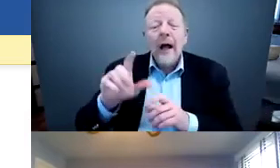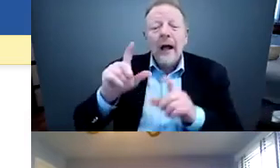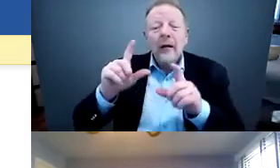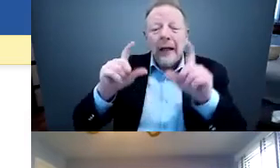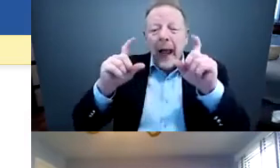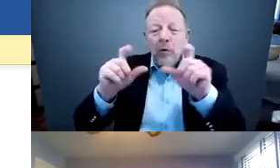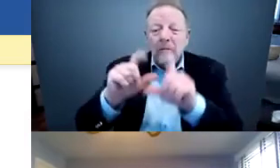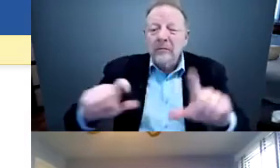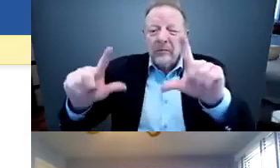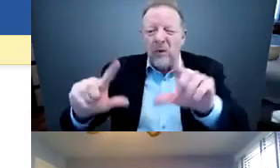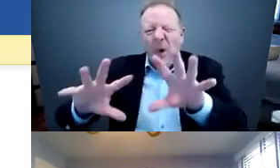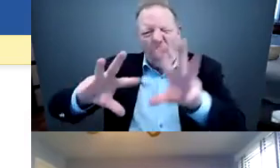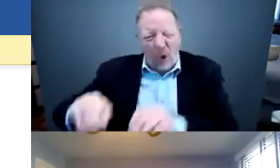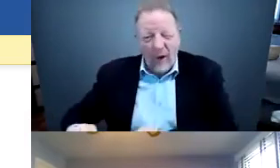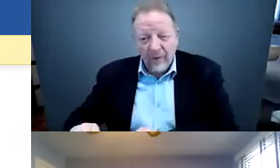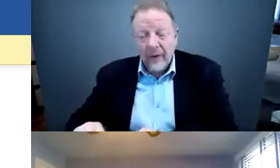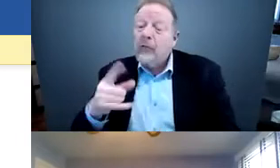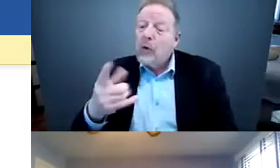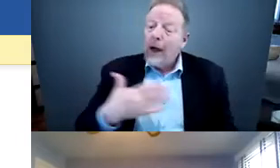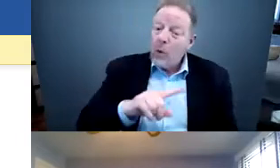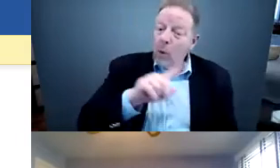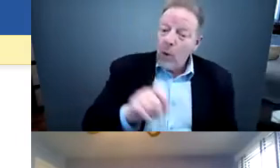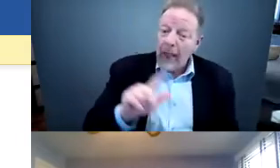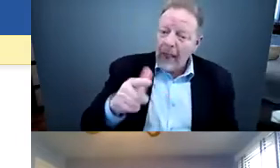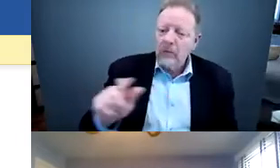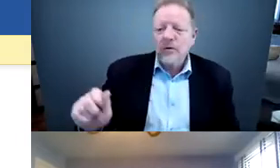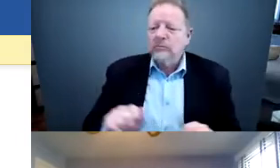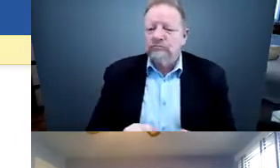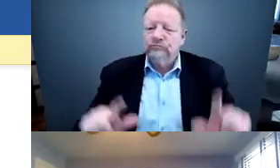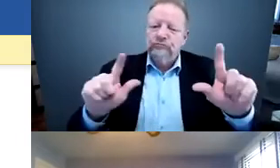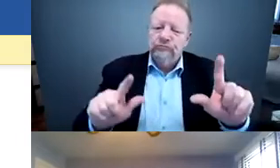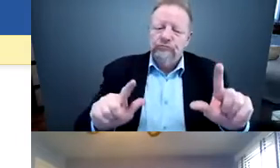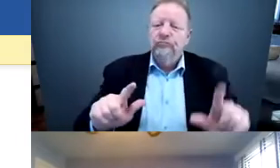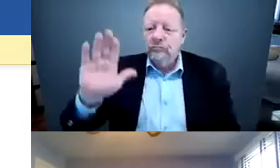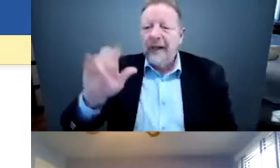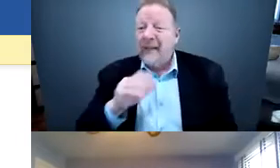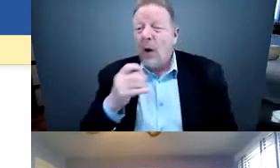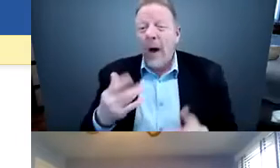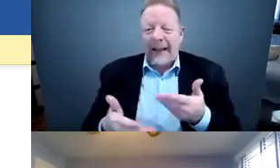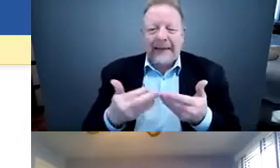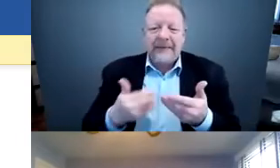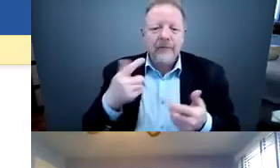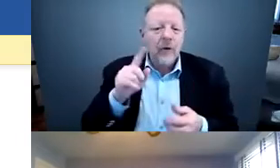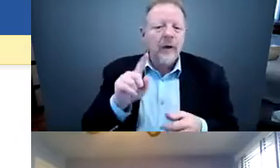as if you have questions to make it easier for people that are using our sign language interpreter.